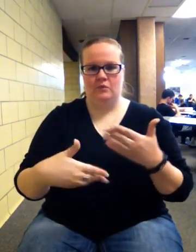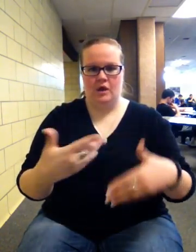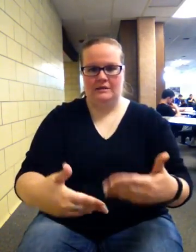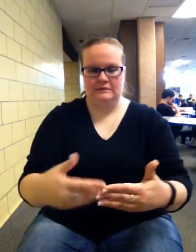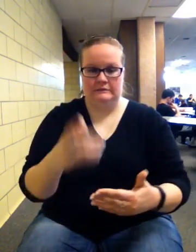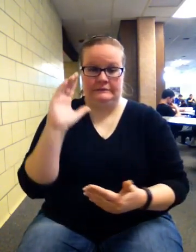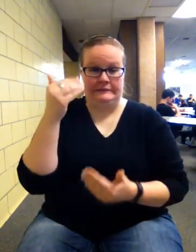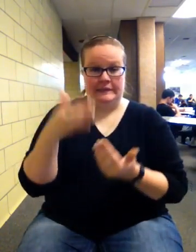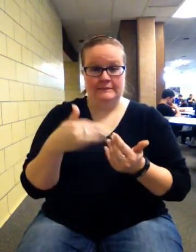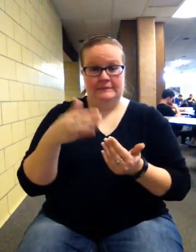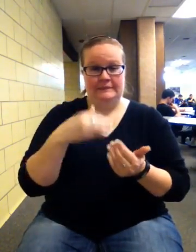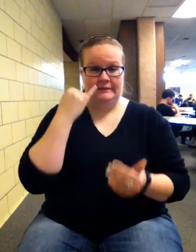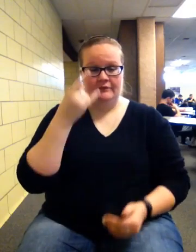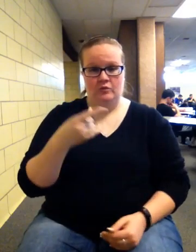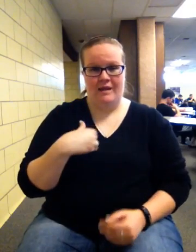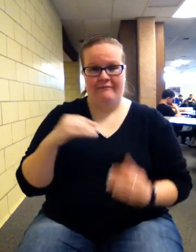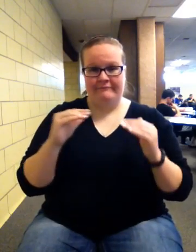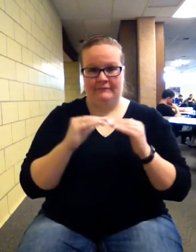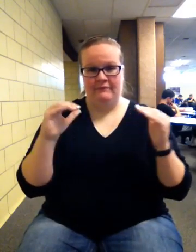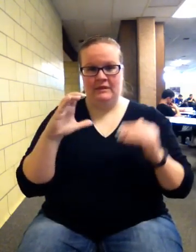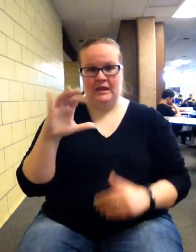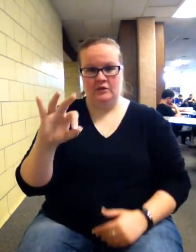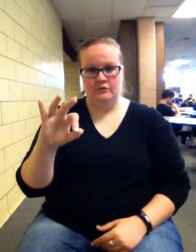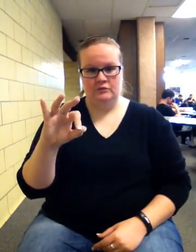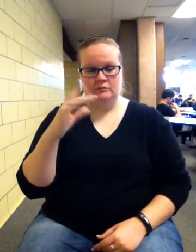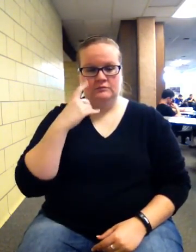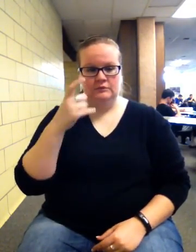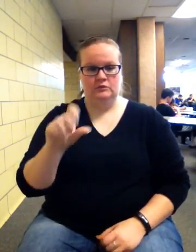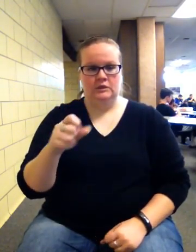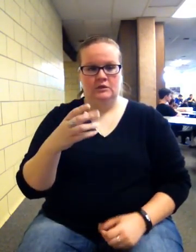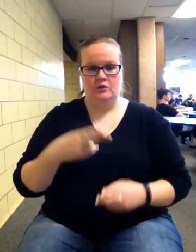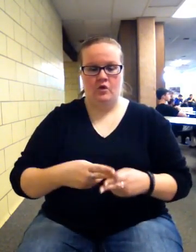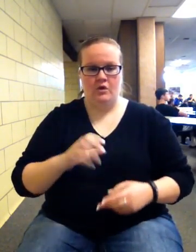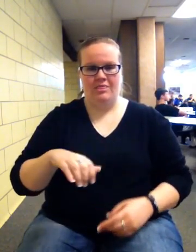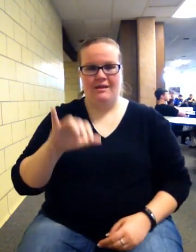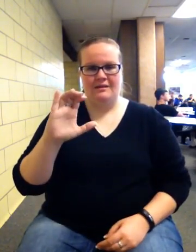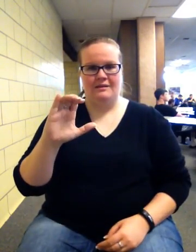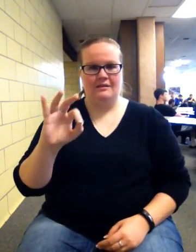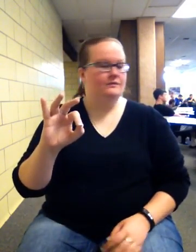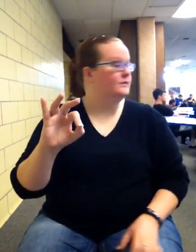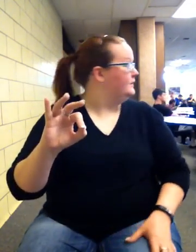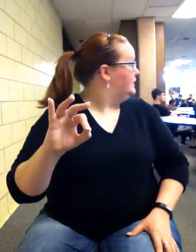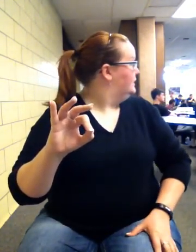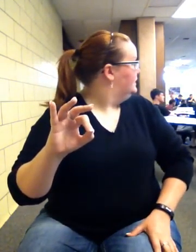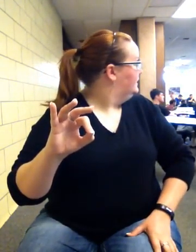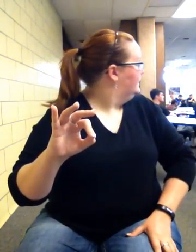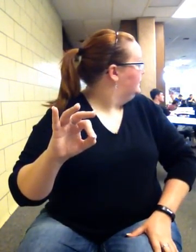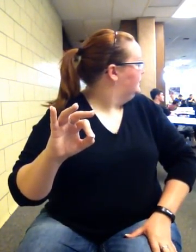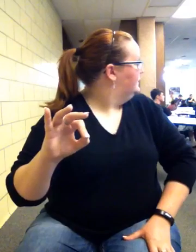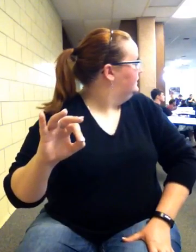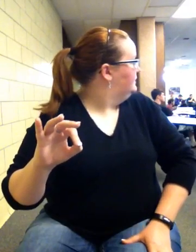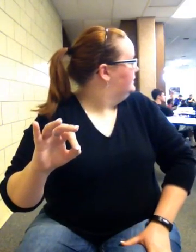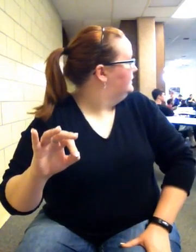got even cash flows, because you could have called those cash flows payment. But let's pretend like they're not even.